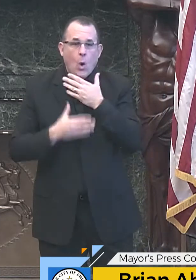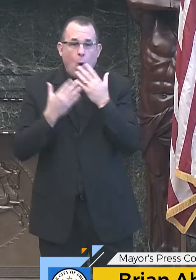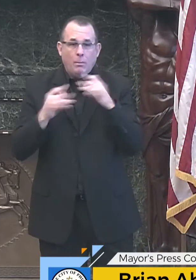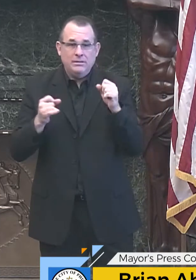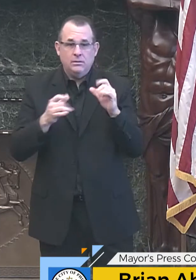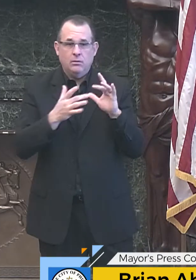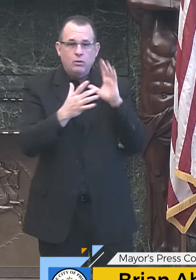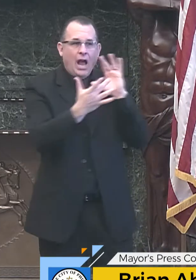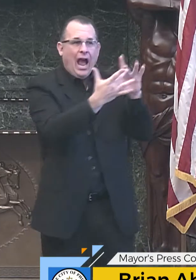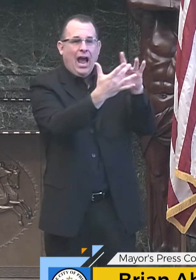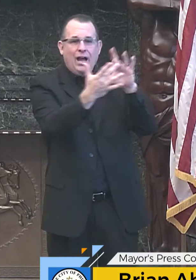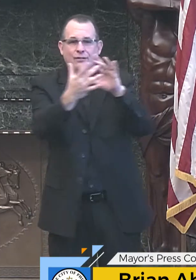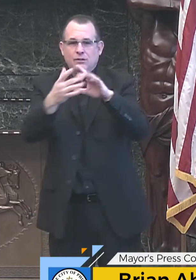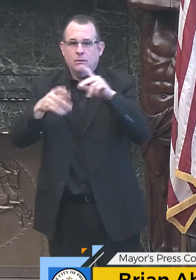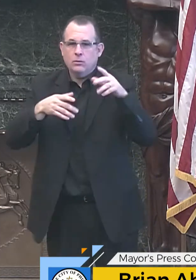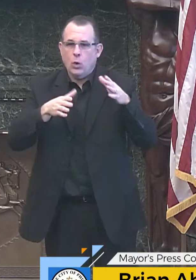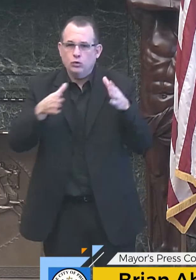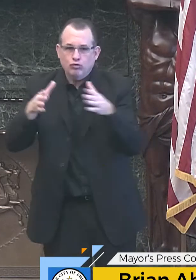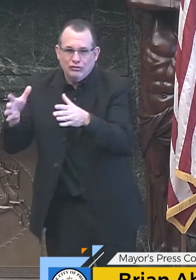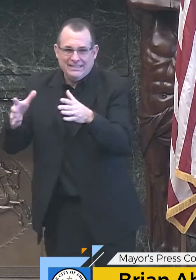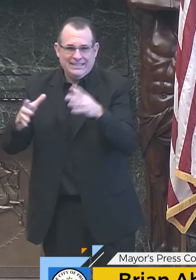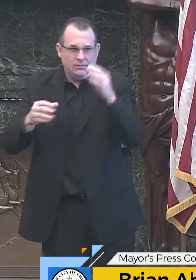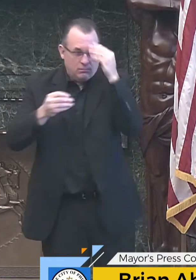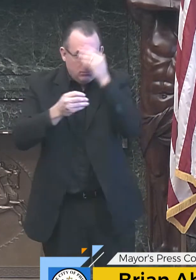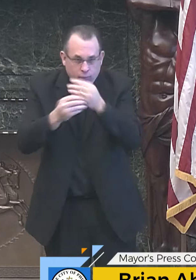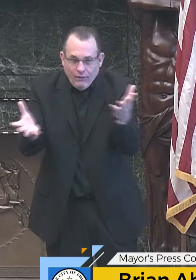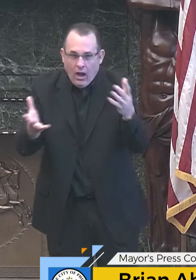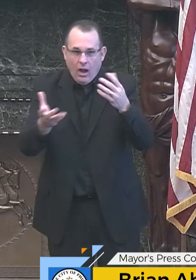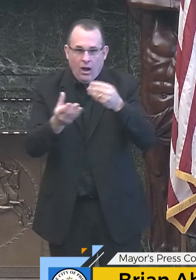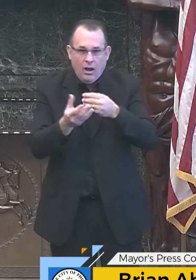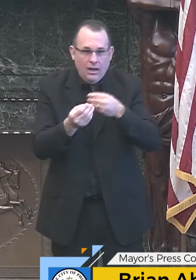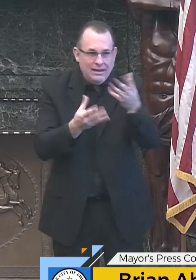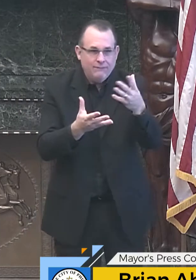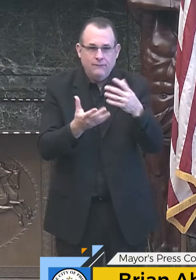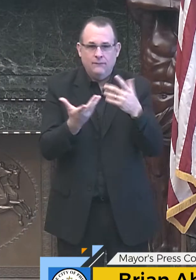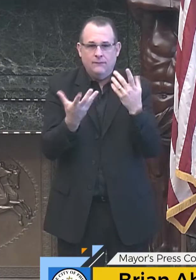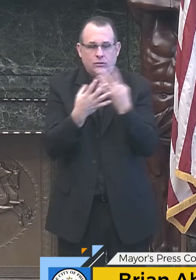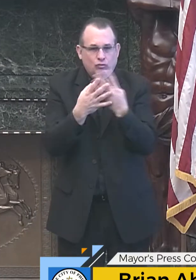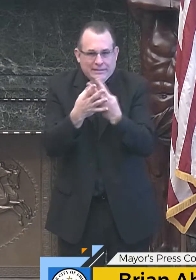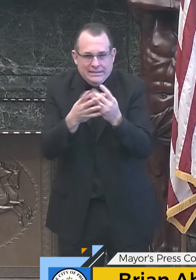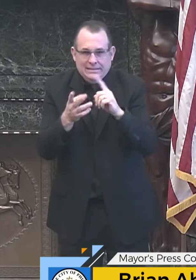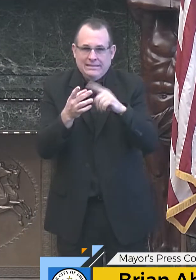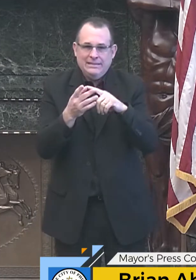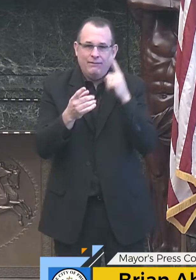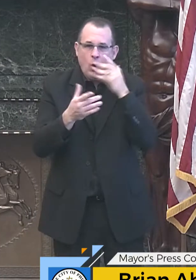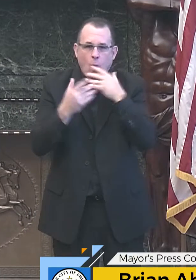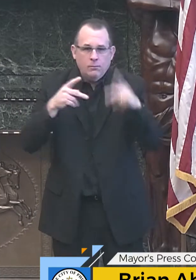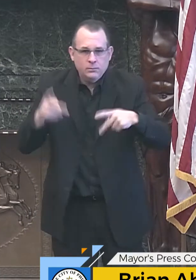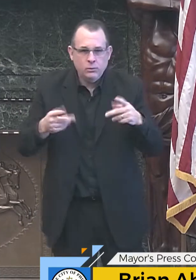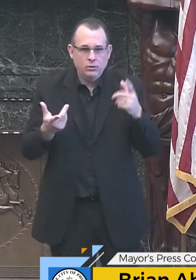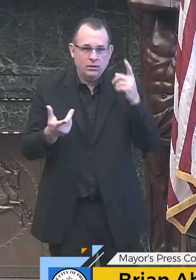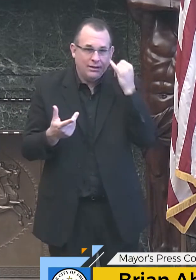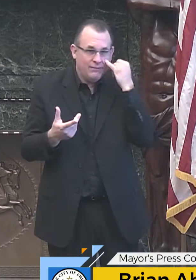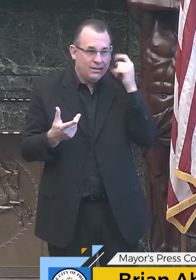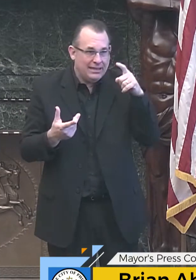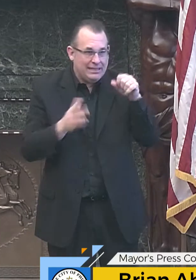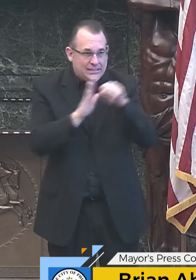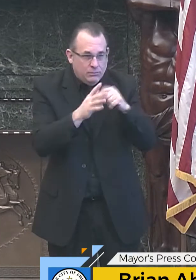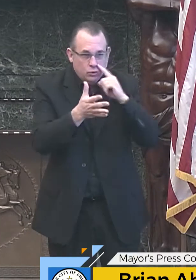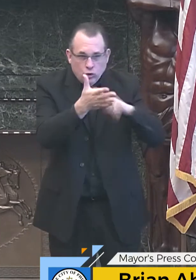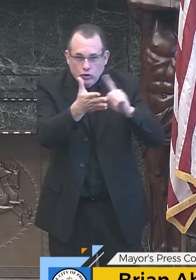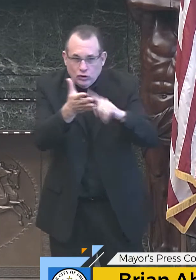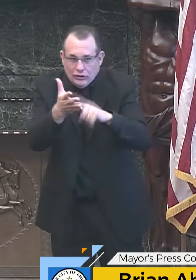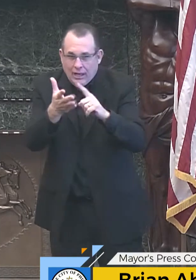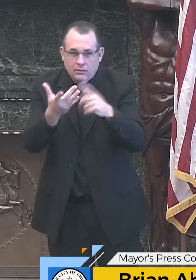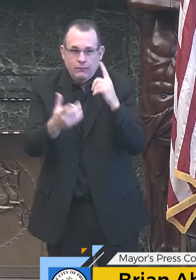providing information on COVID-19, doing basic screenings, and getting people to medical care if they are symptomatic. They are